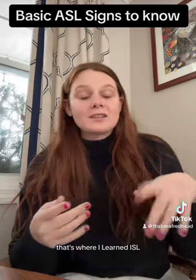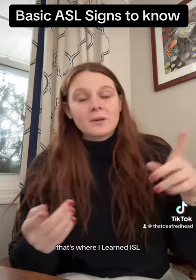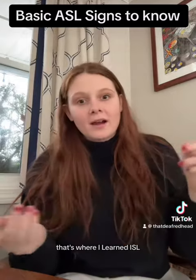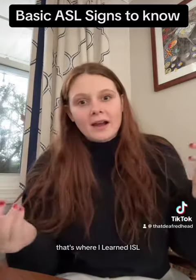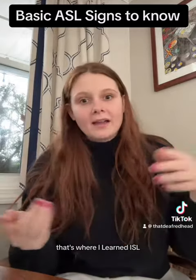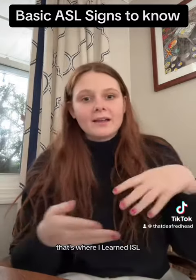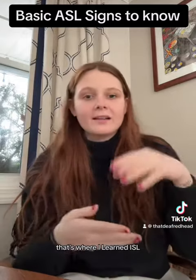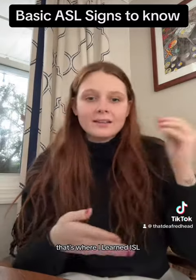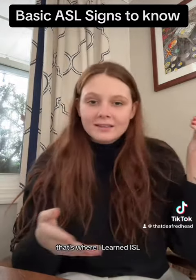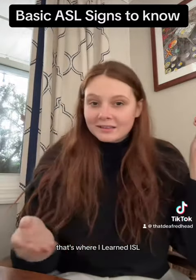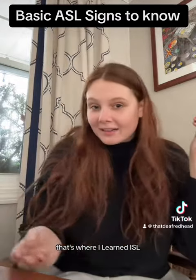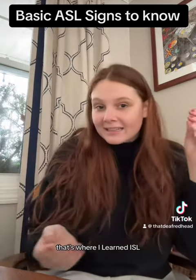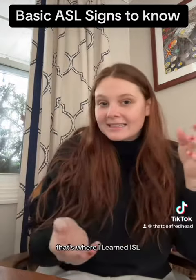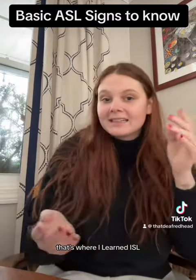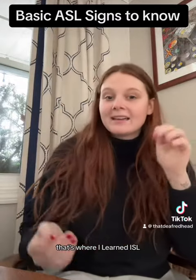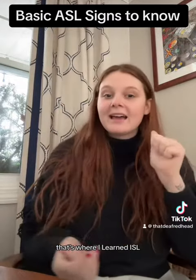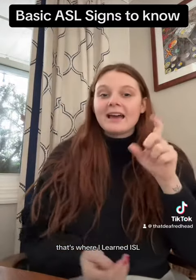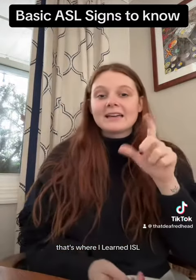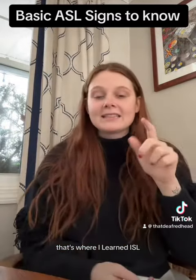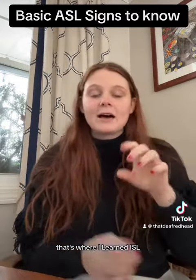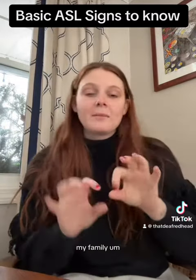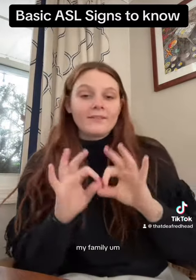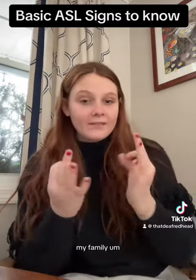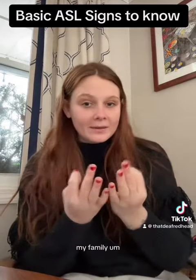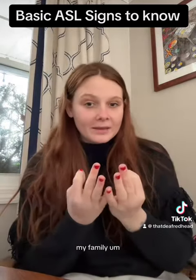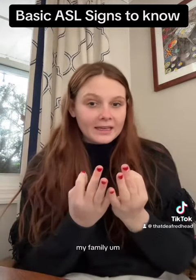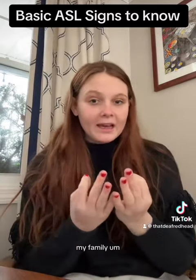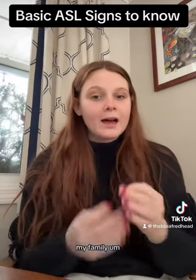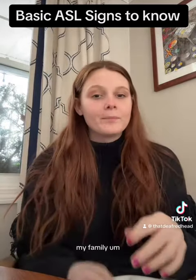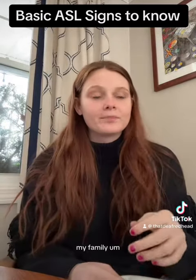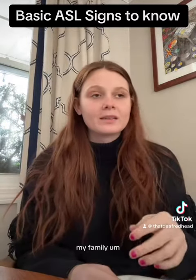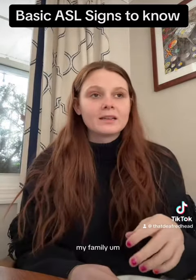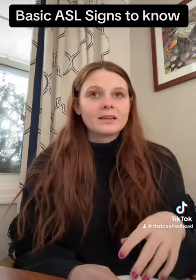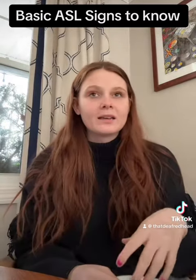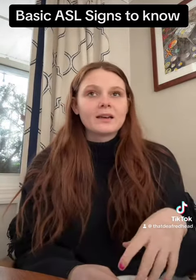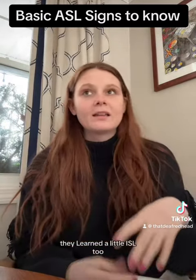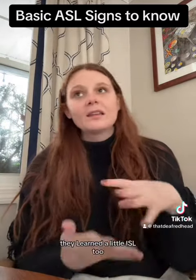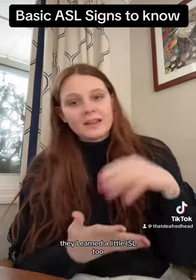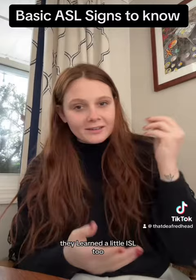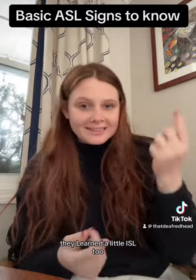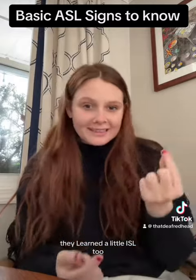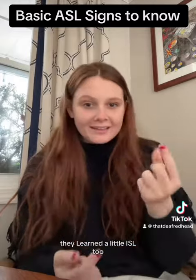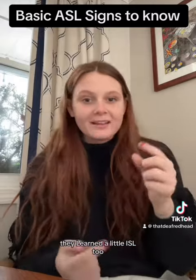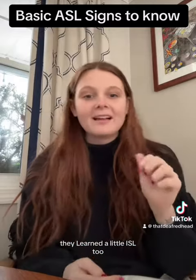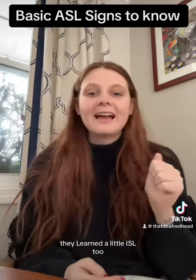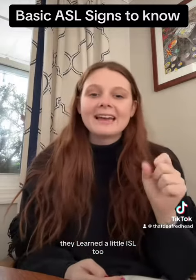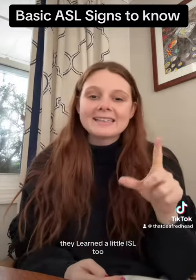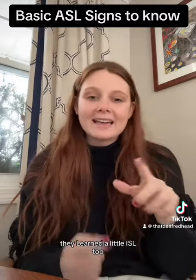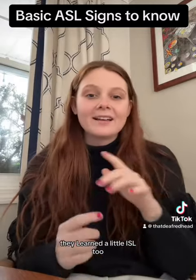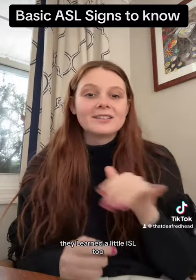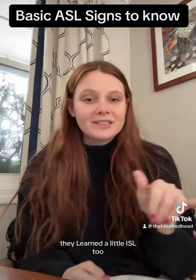where I learned ASL. My family, they learned a little ASL